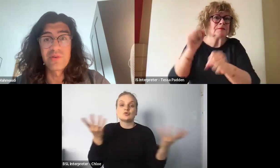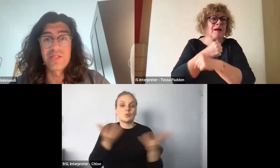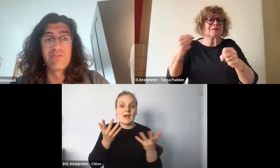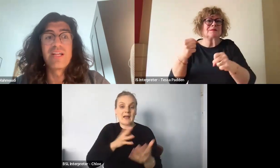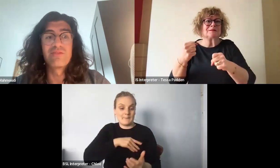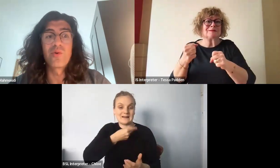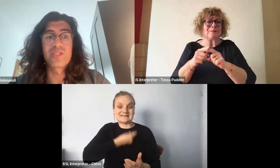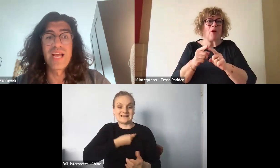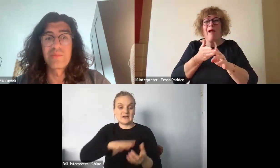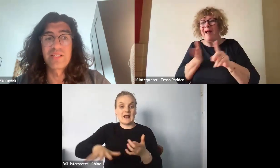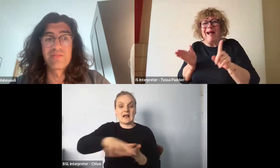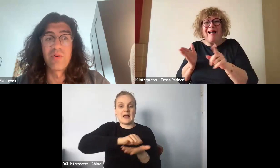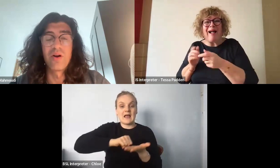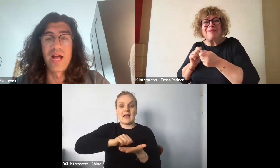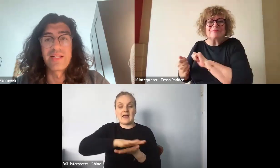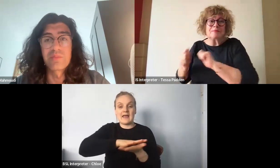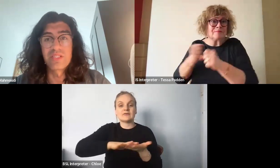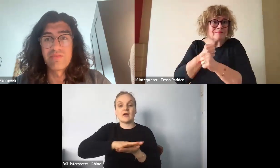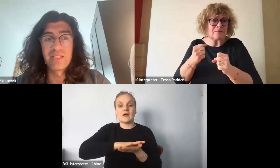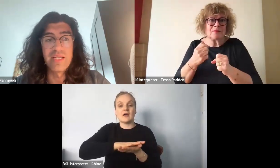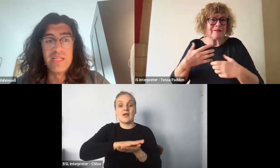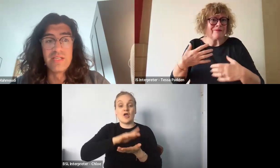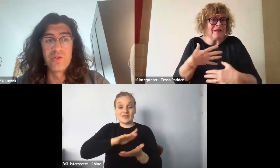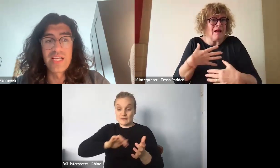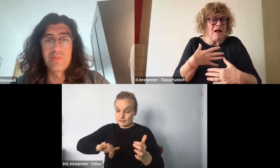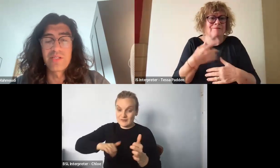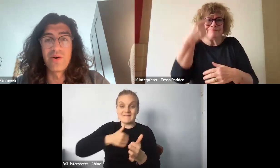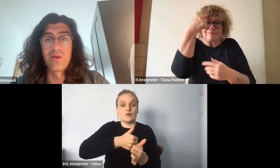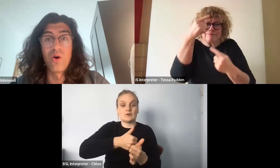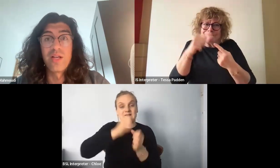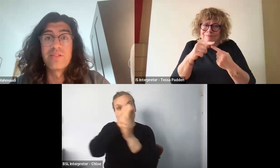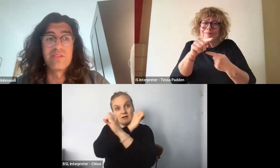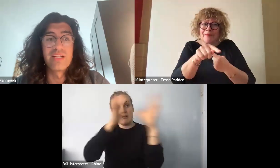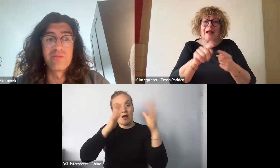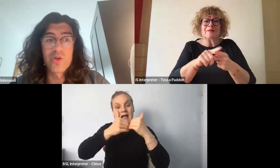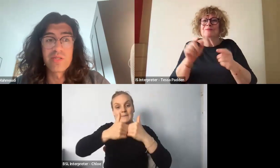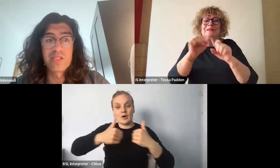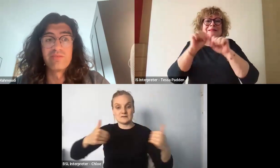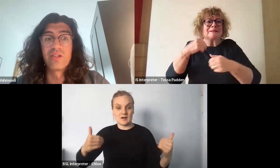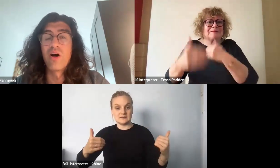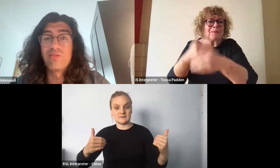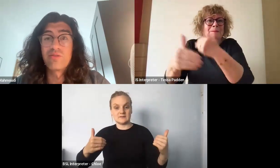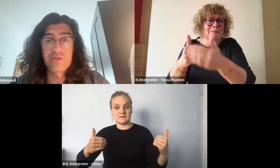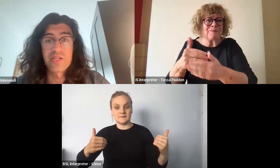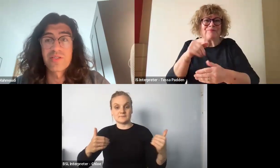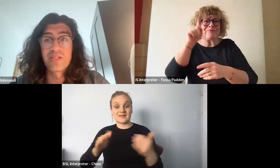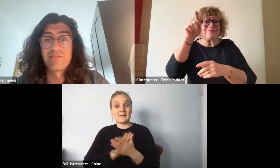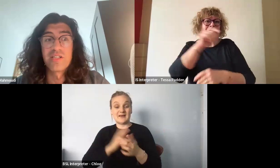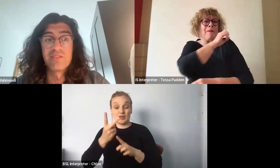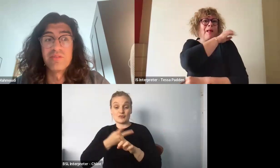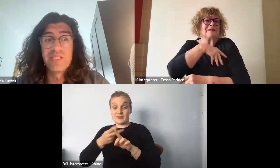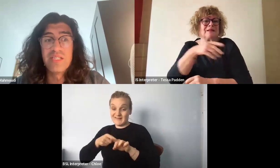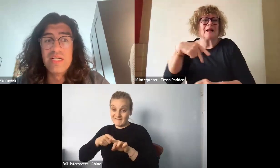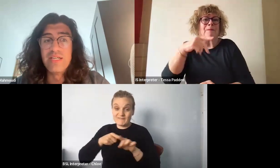Palestinian territories reinforce aspects of apartheid. And specifically, those aspects are: one, the reinforcement of unlawful restrictions